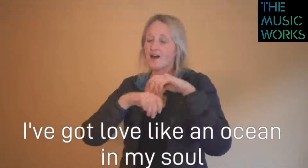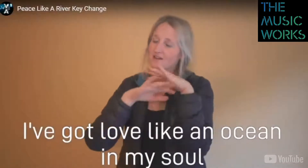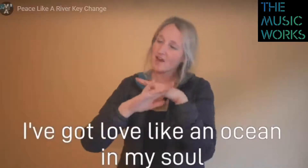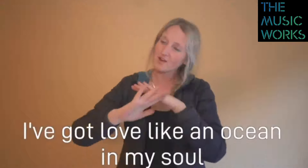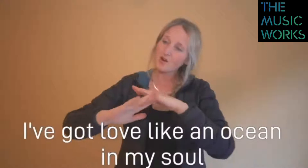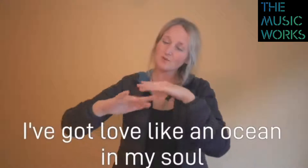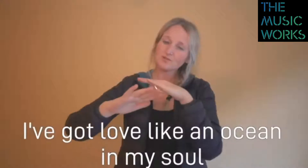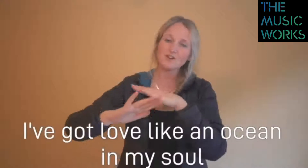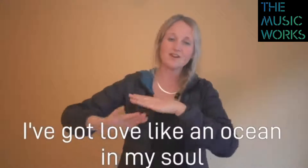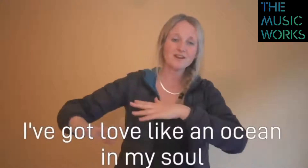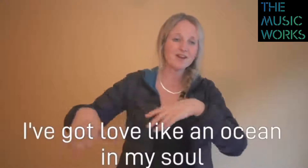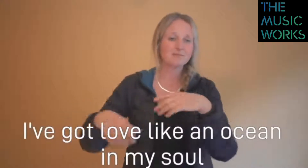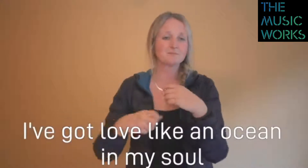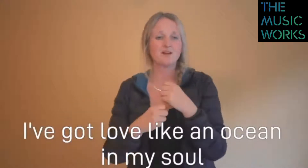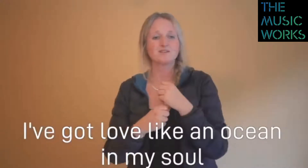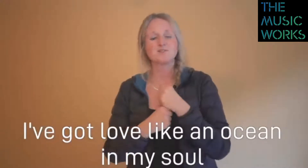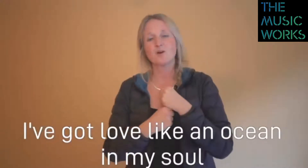an ocean in my soul.